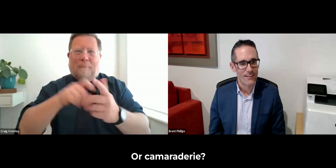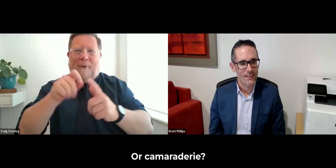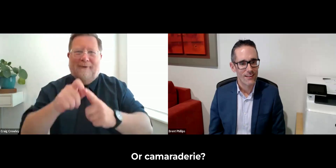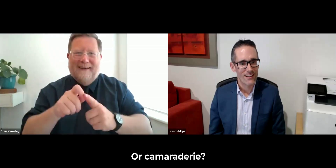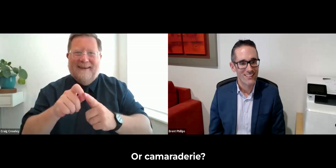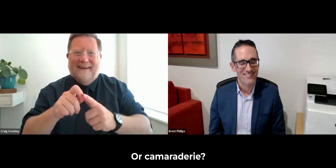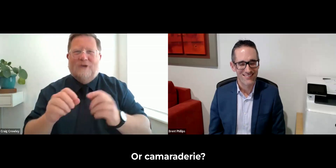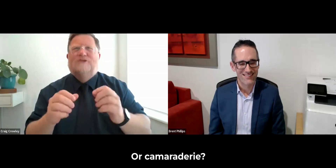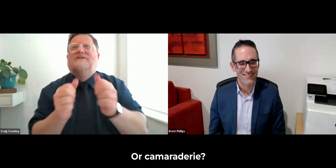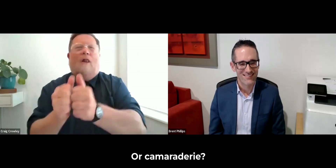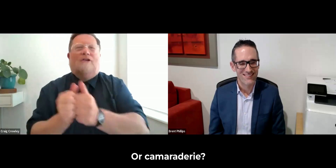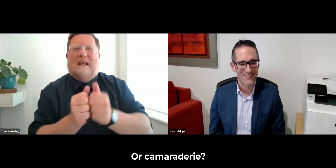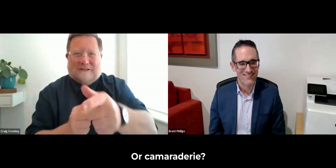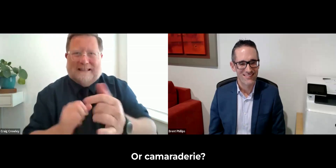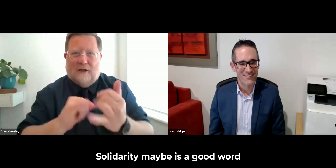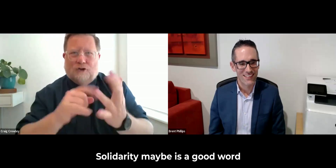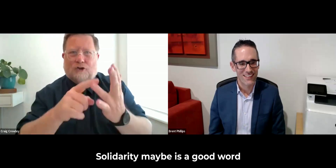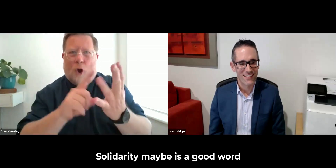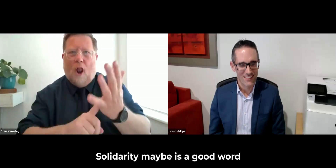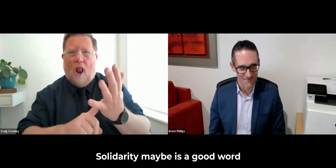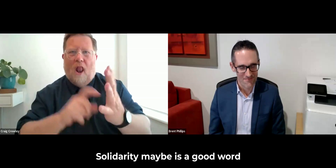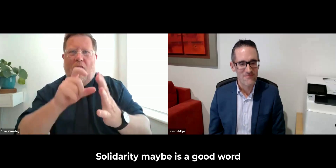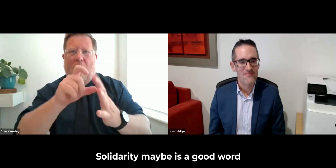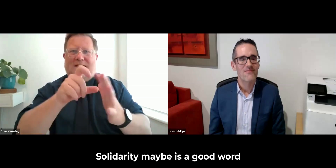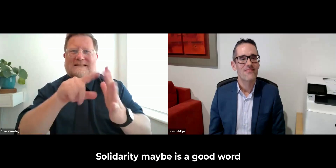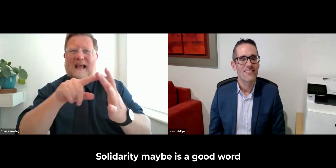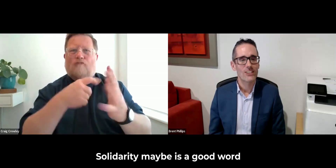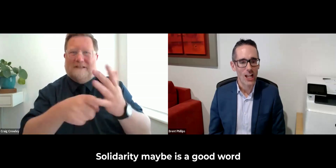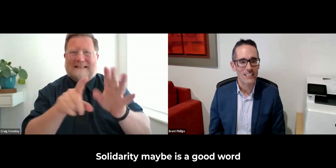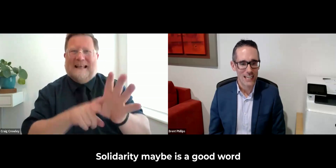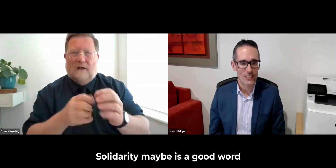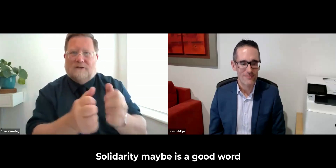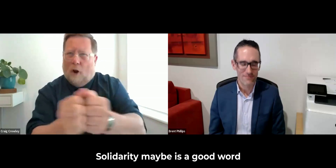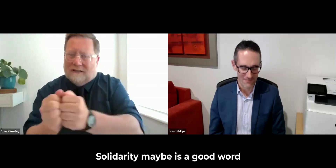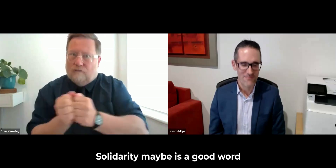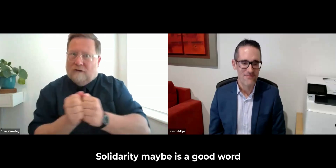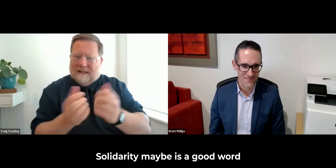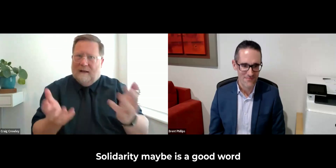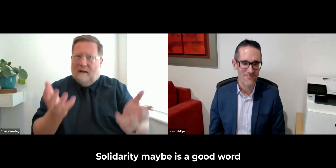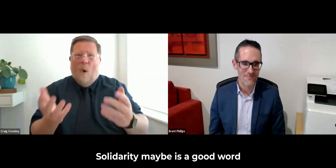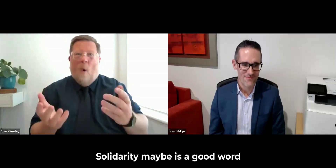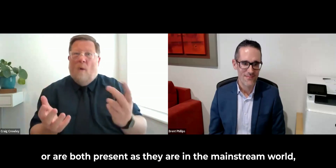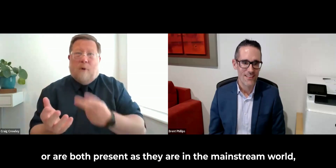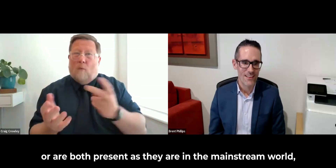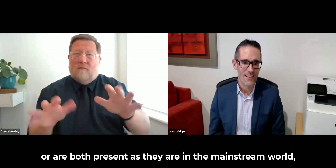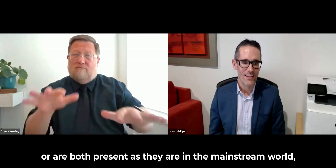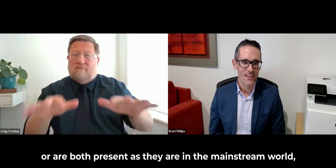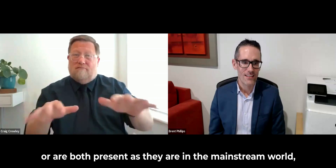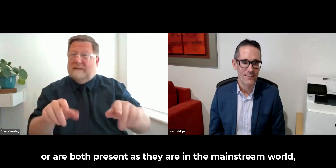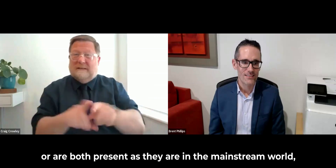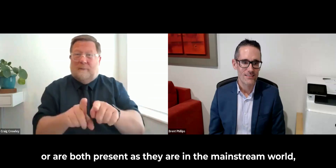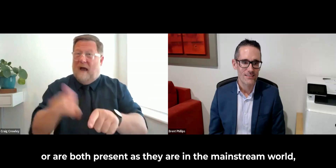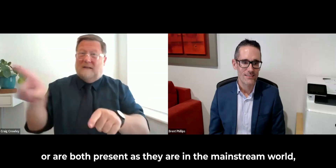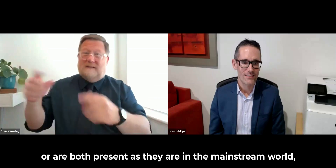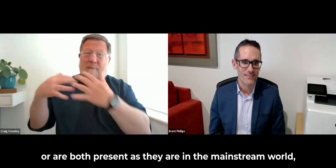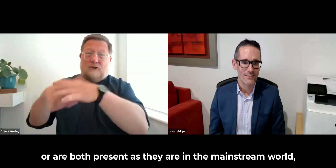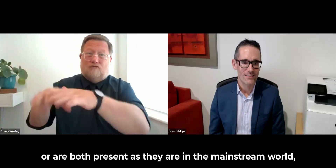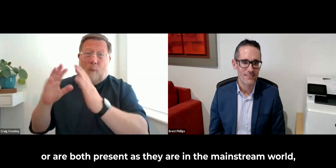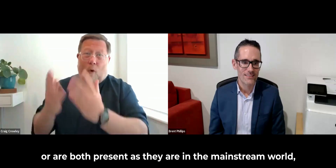or camaraderie, solidarity maybe is a good word, or are both